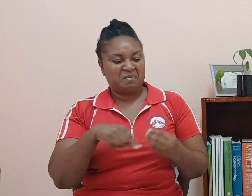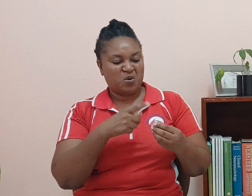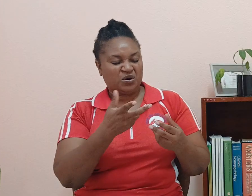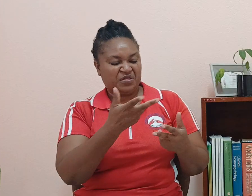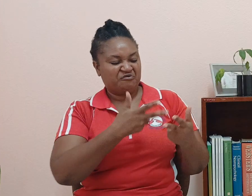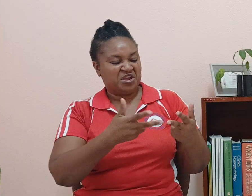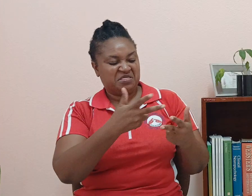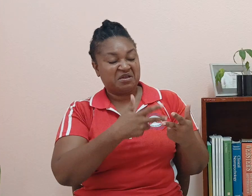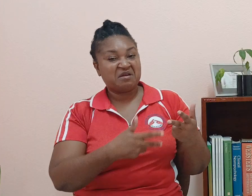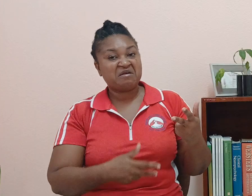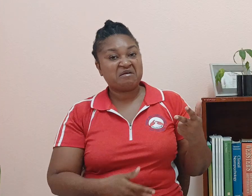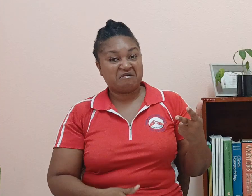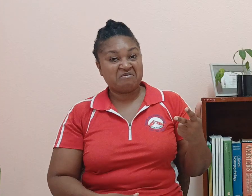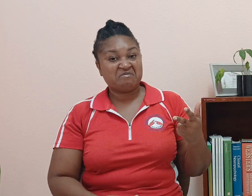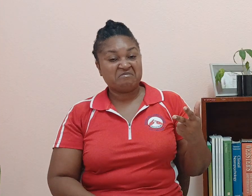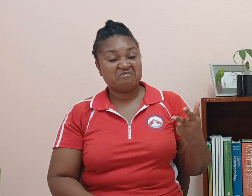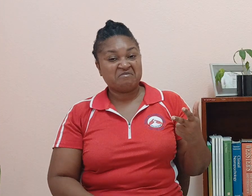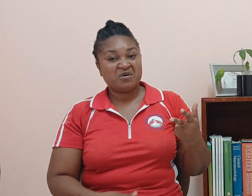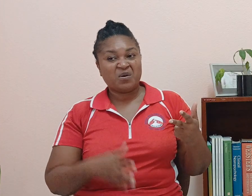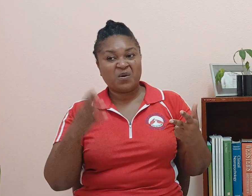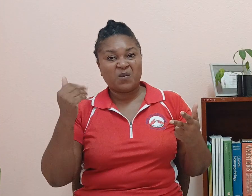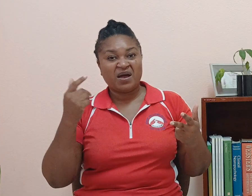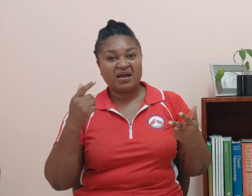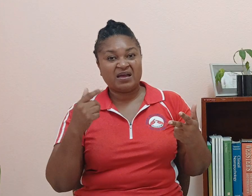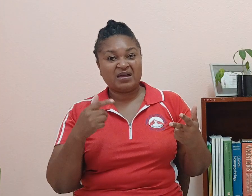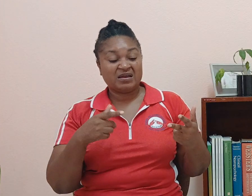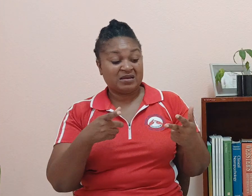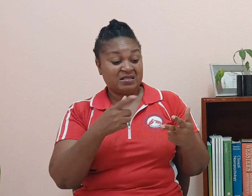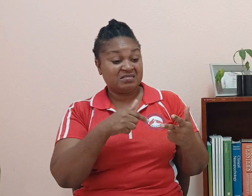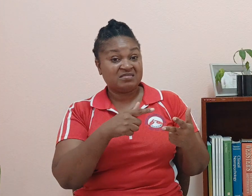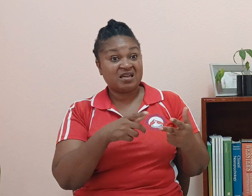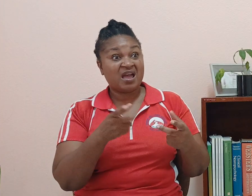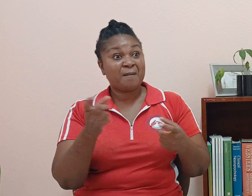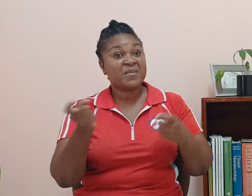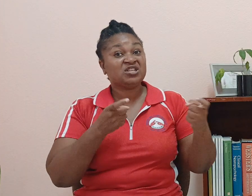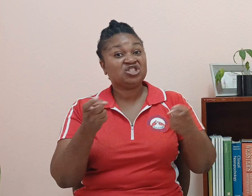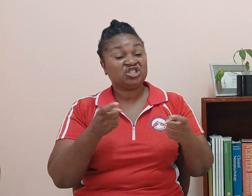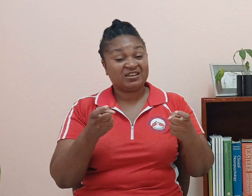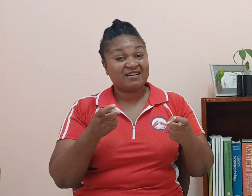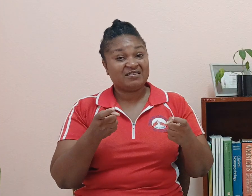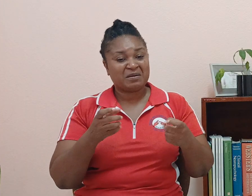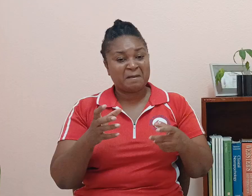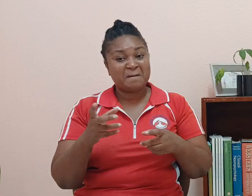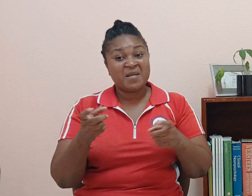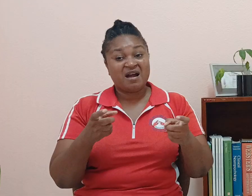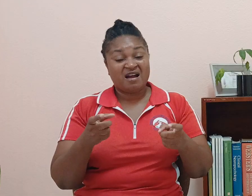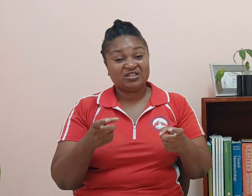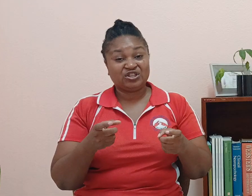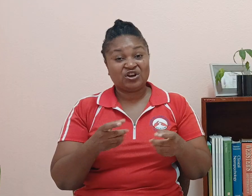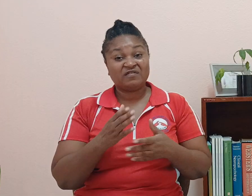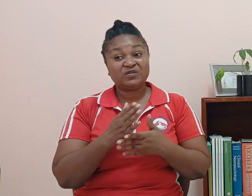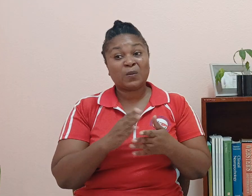men because they were put in charge of some of Babylon's business.